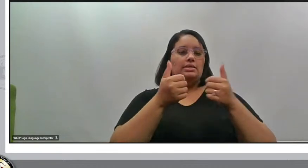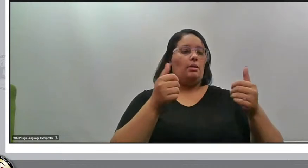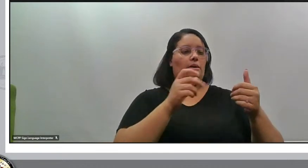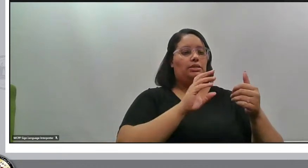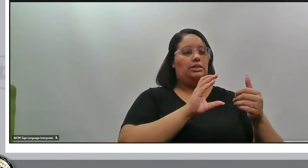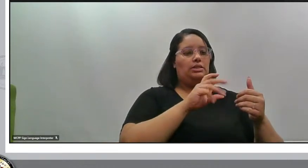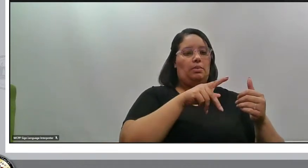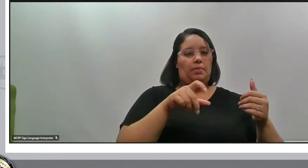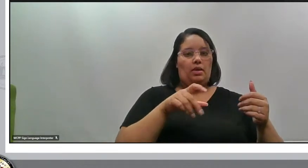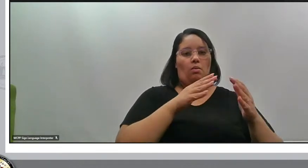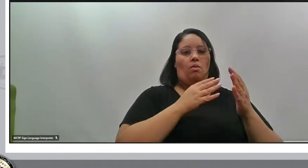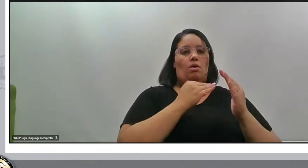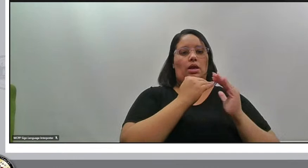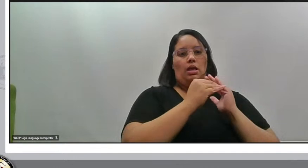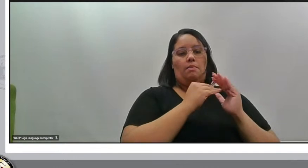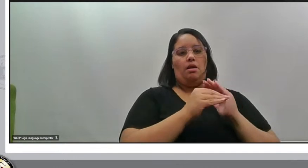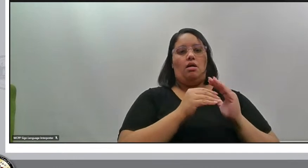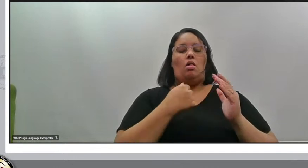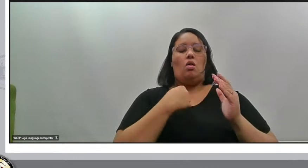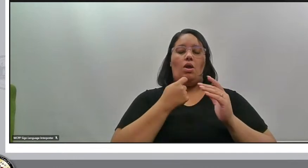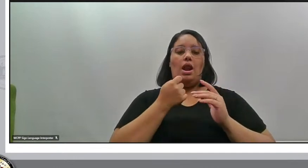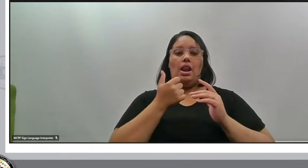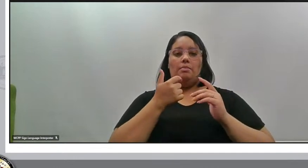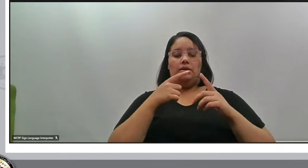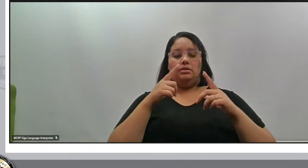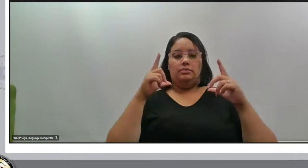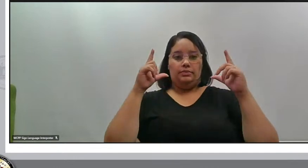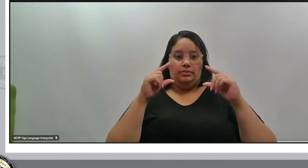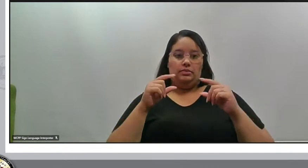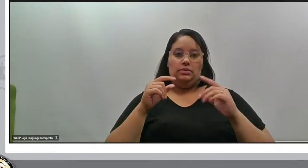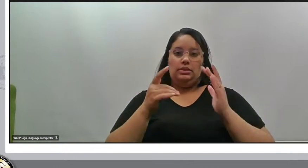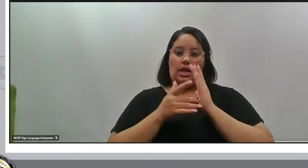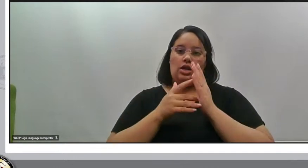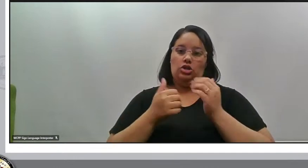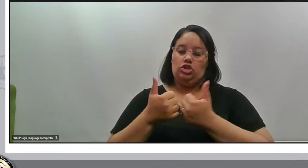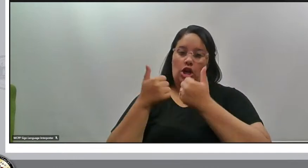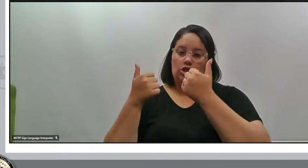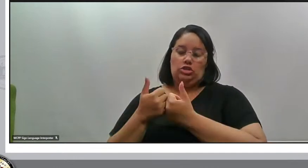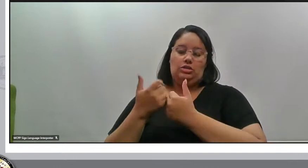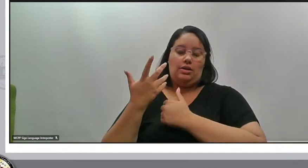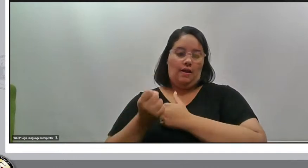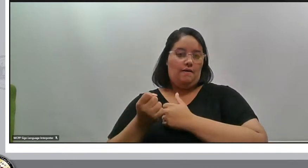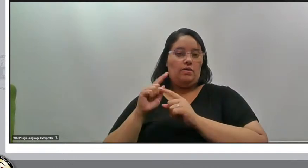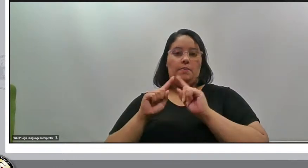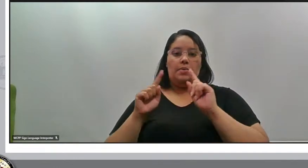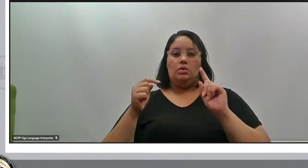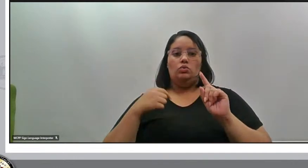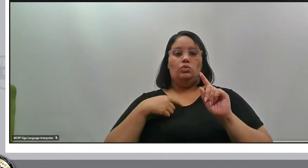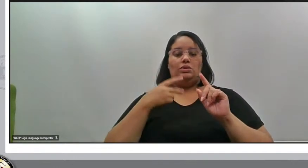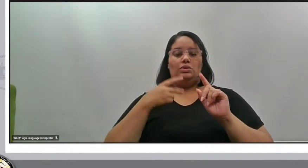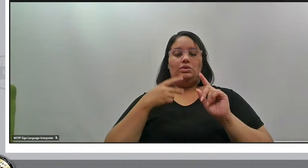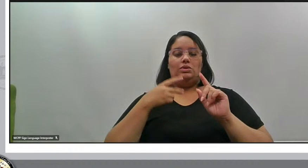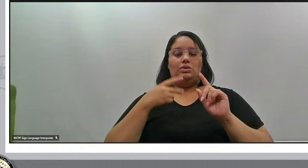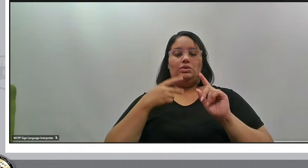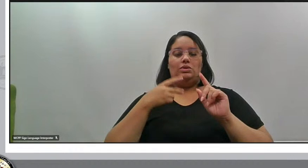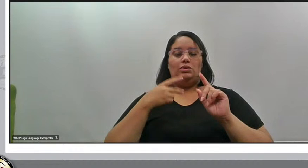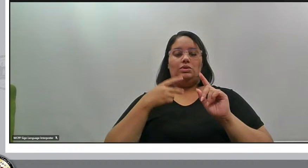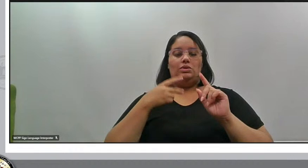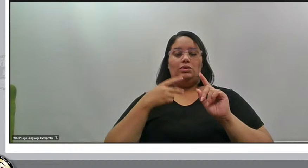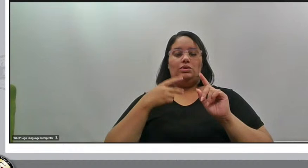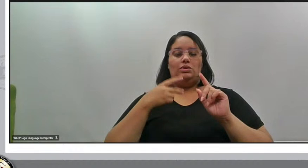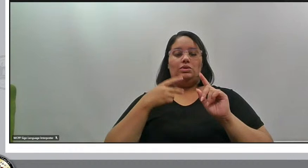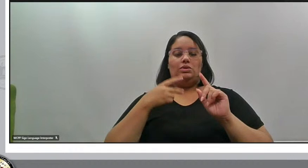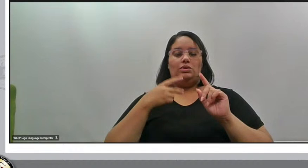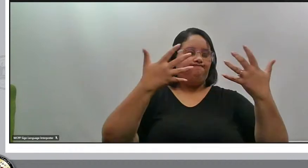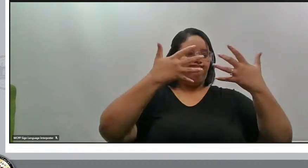We lost some sleep over the weekend with the technical challenges, but we are seamlessly going to merge